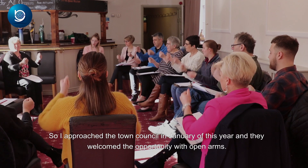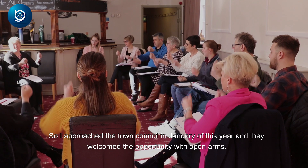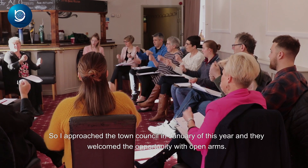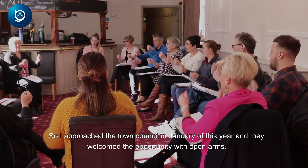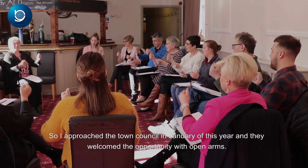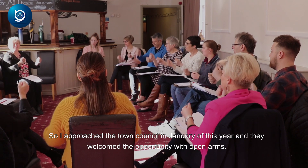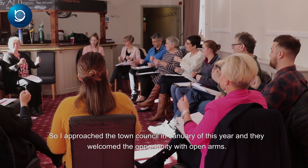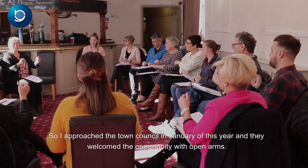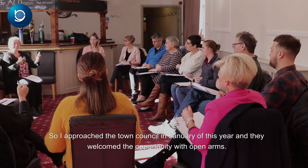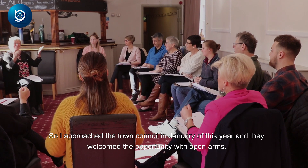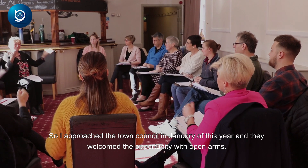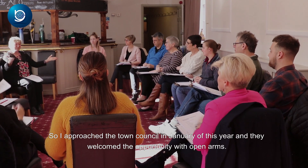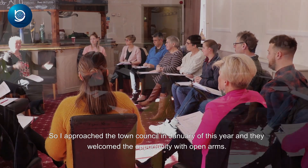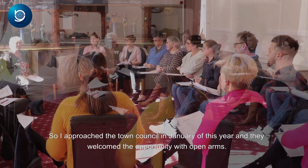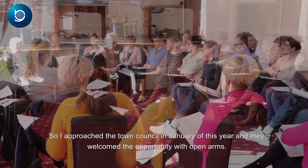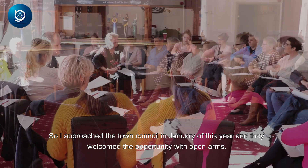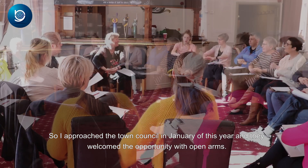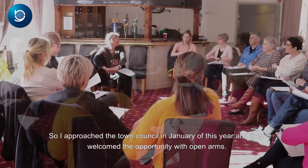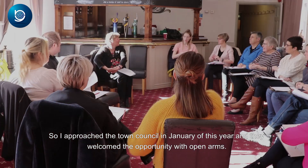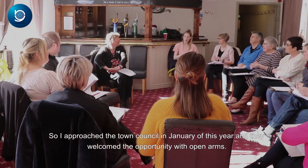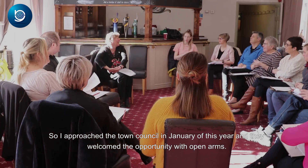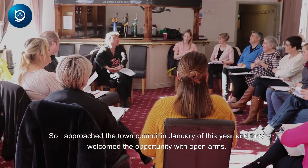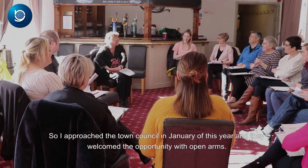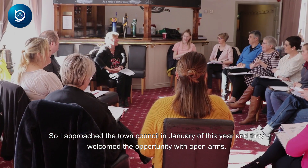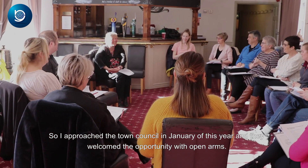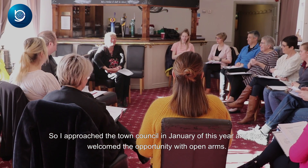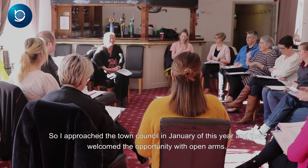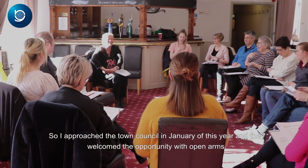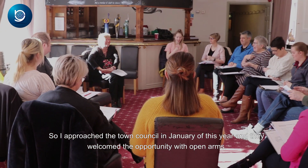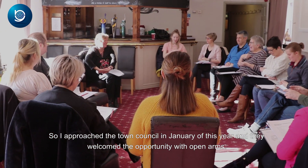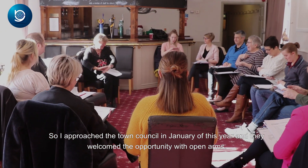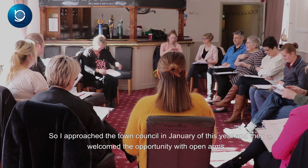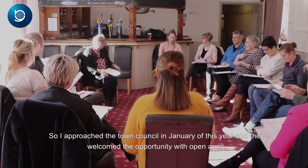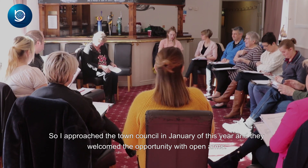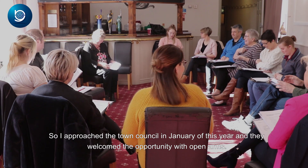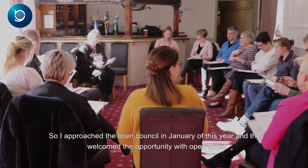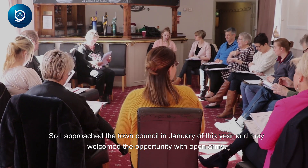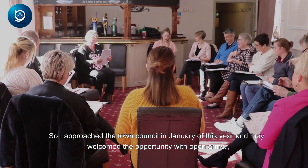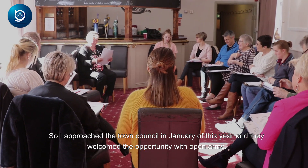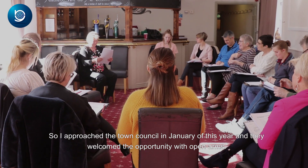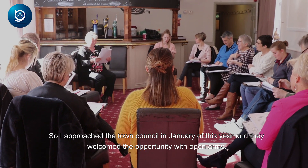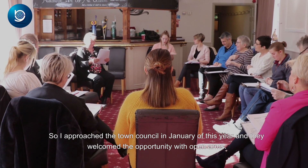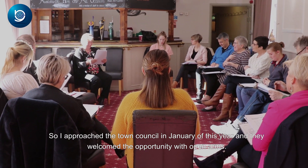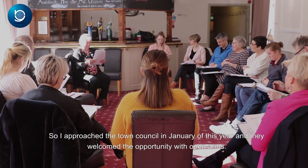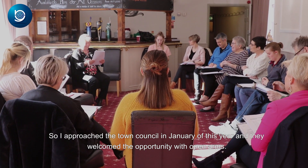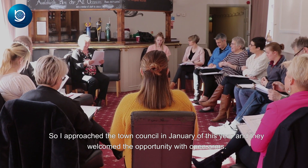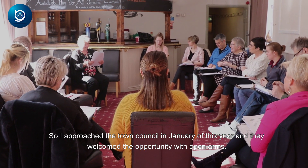So I approached the town council in January of this year and they welcomed the opportunity with open